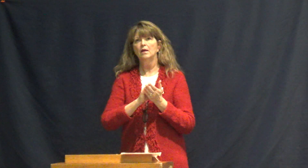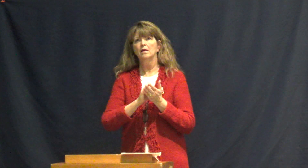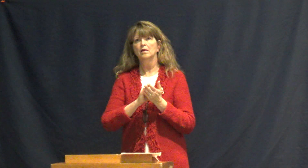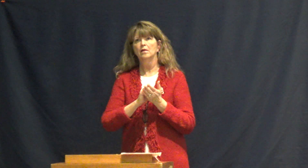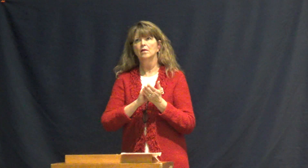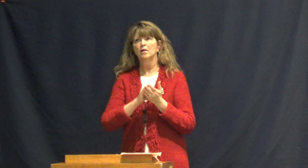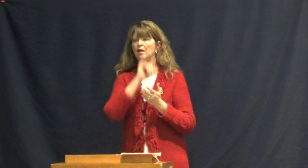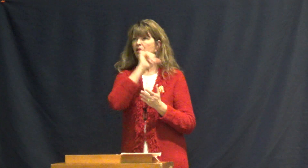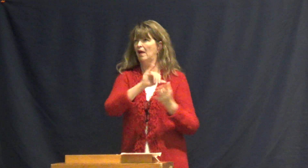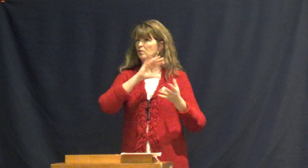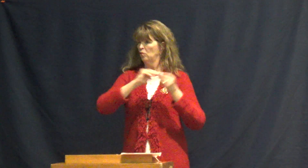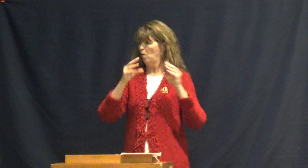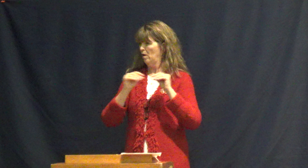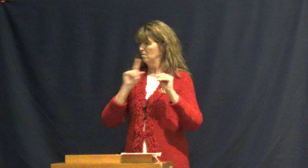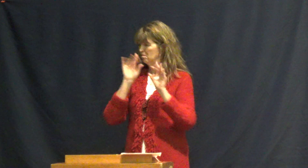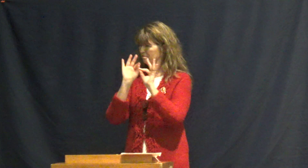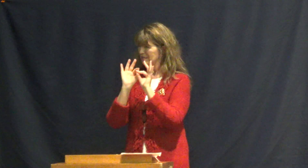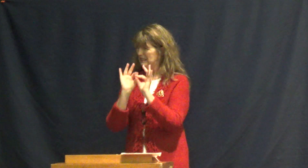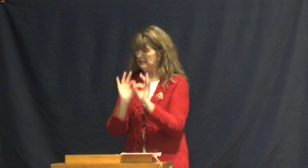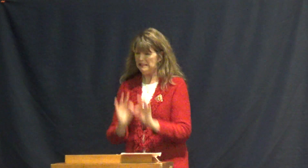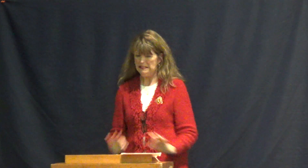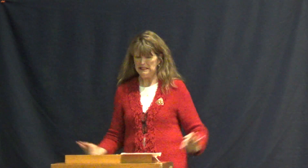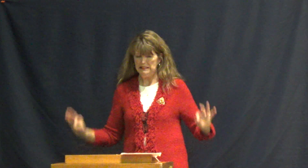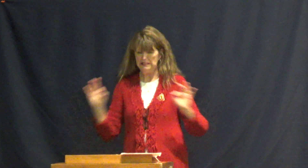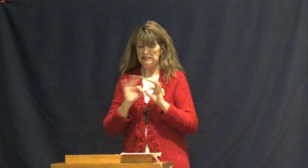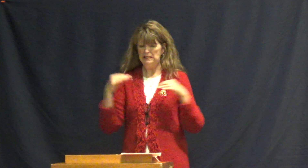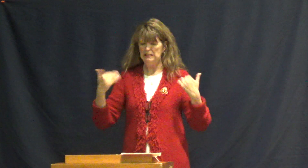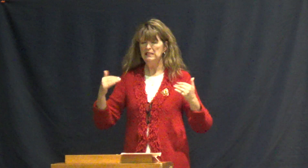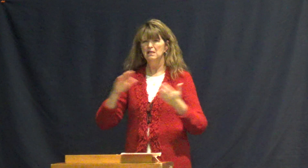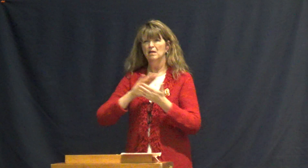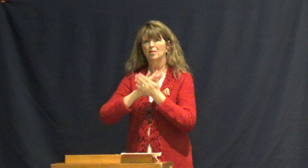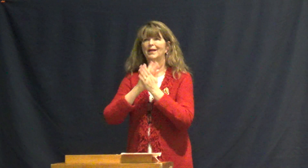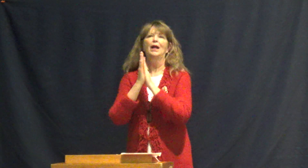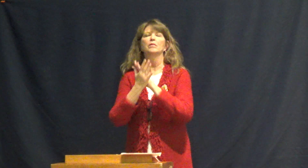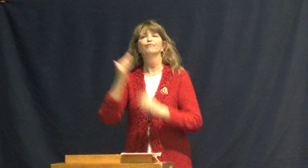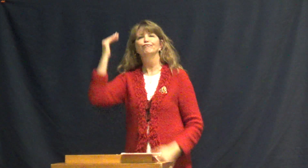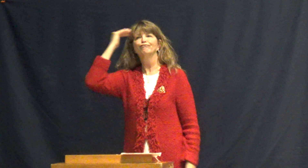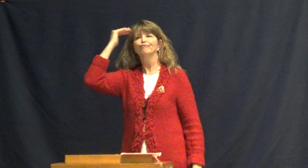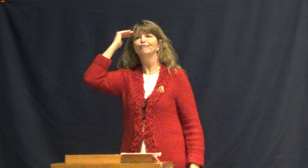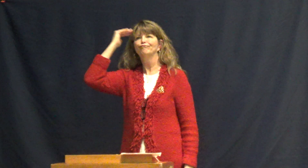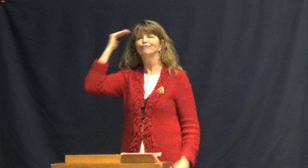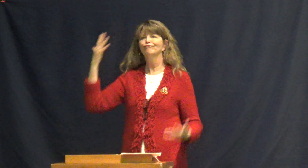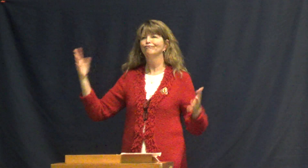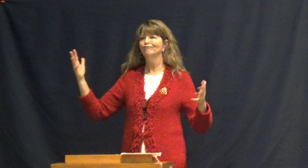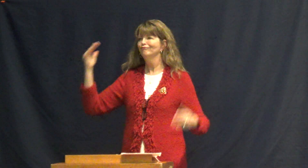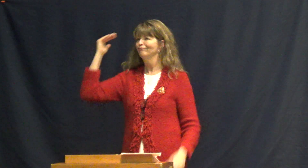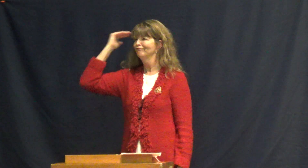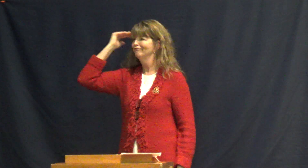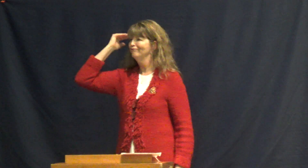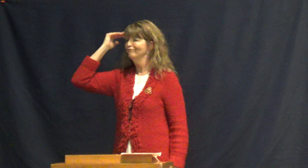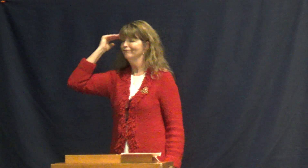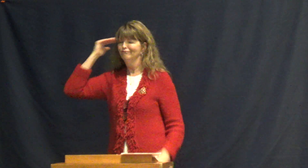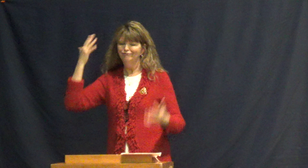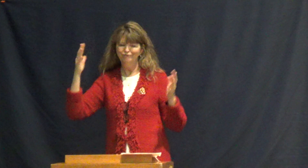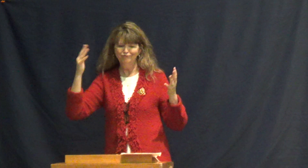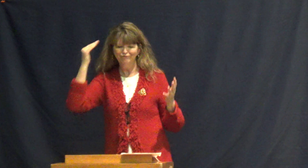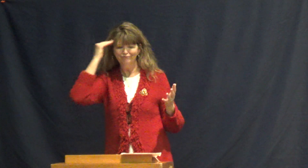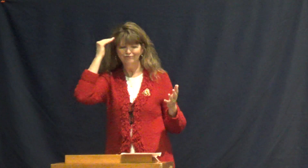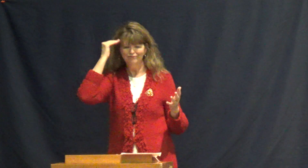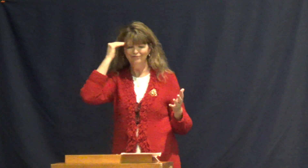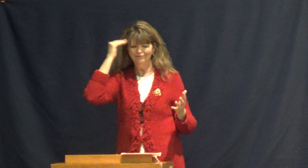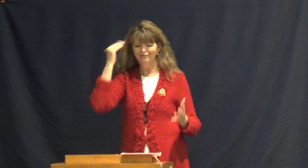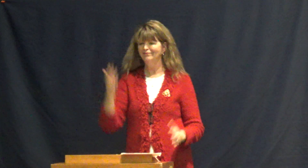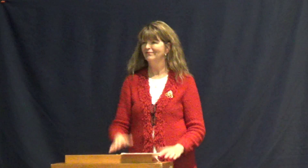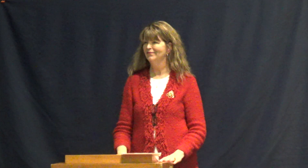Well, sometimes I find myself worried about this very important story becoming all too